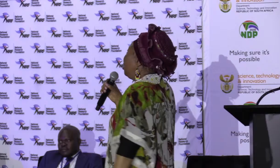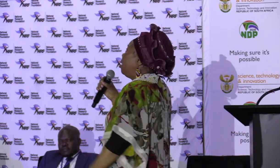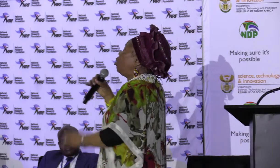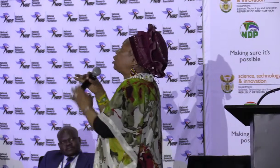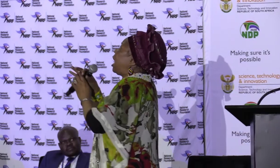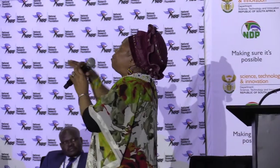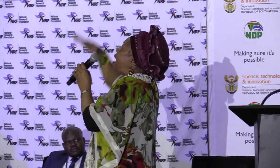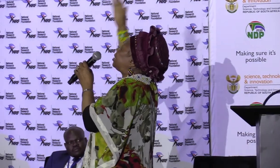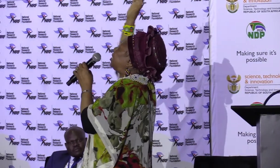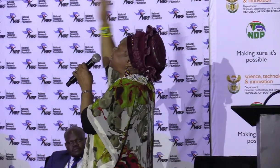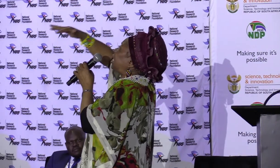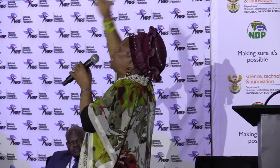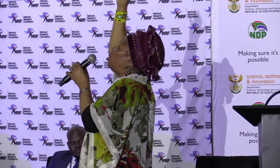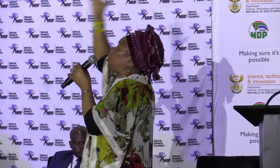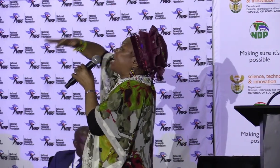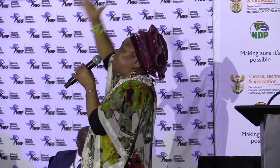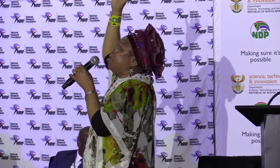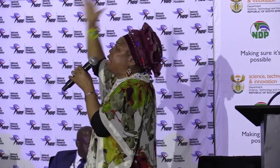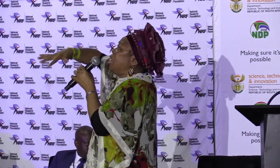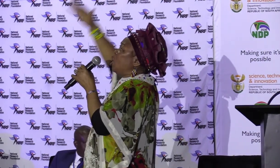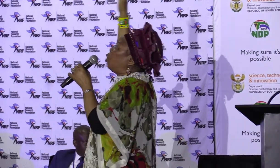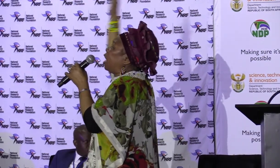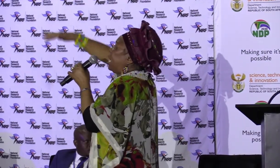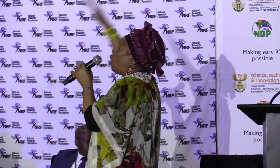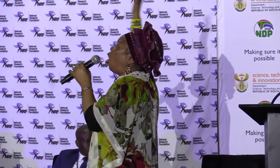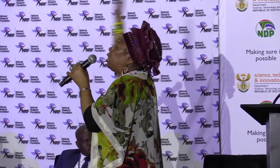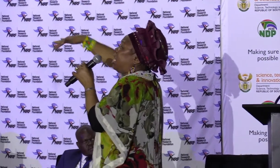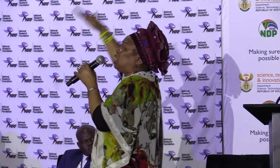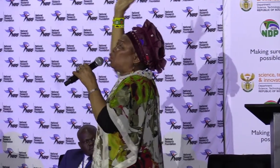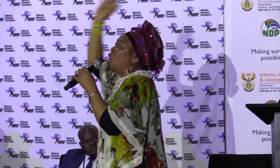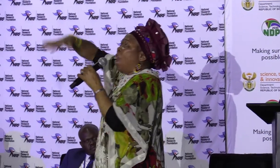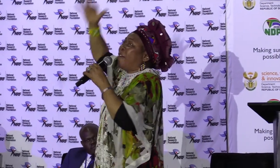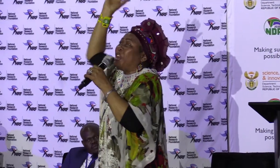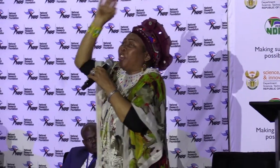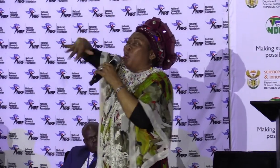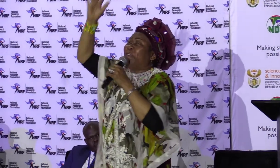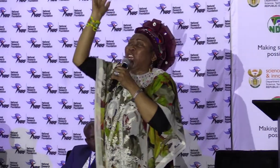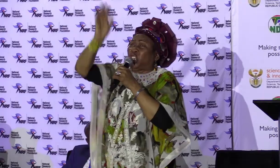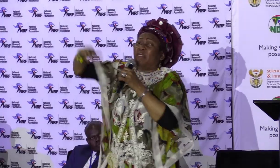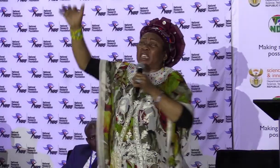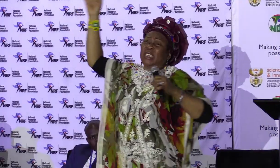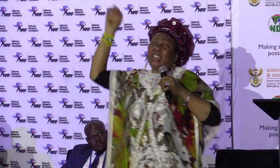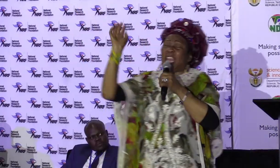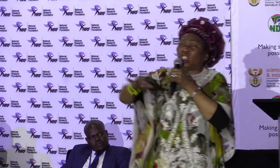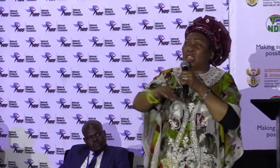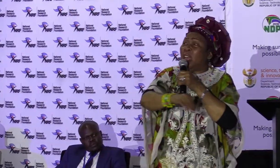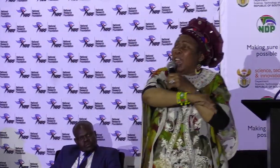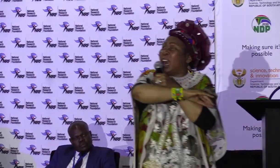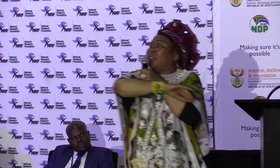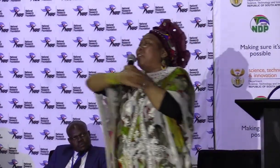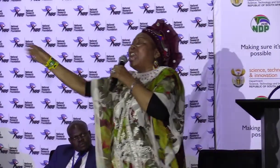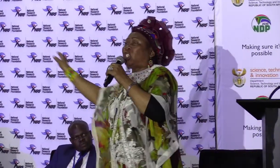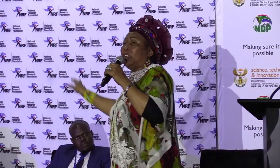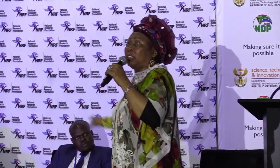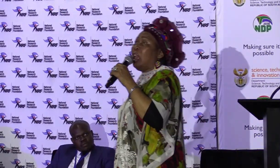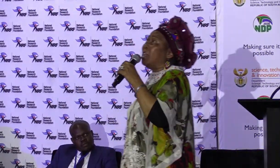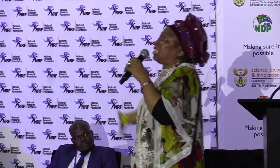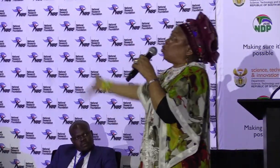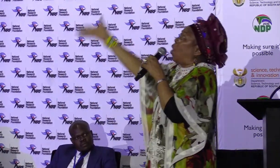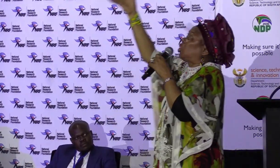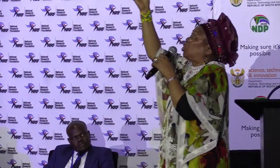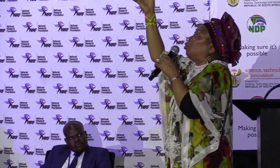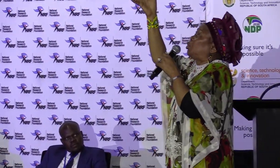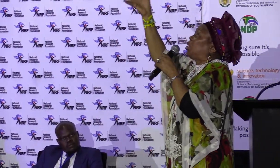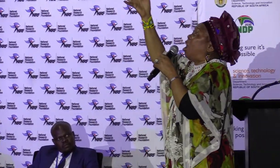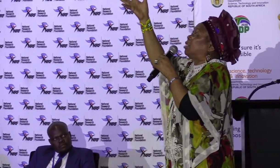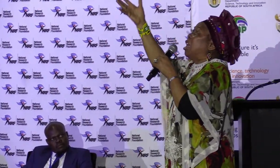me. Looks like my ancestors are looking at me, looking at all the history, everything we have achieved as a nation and other nations.